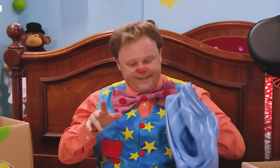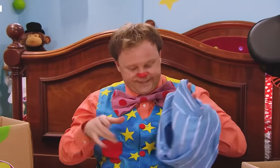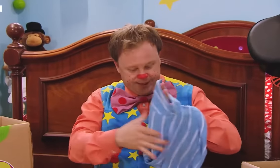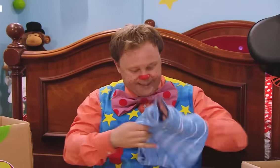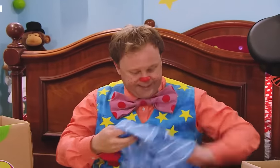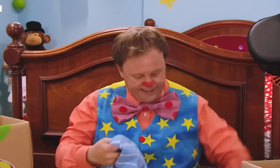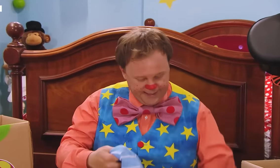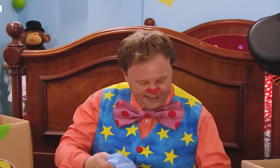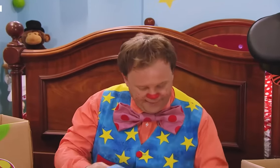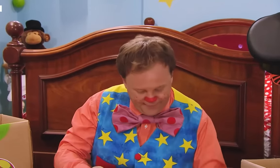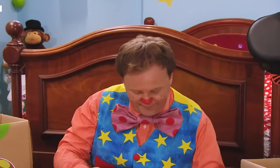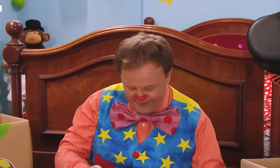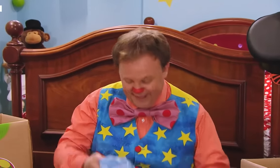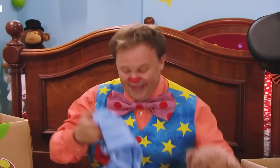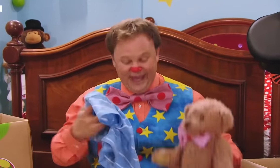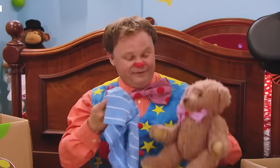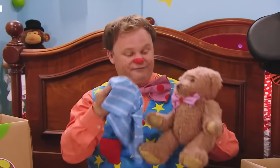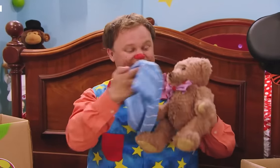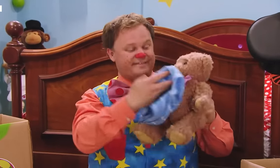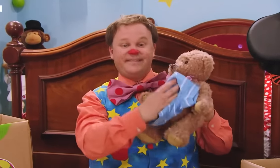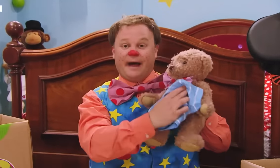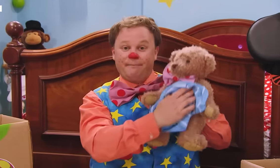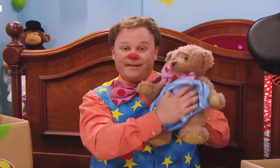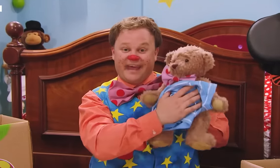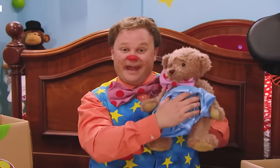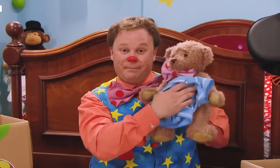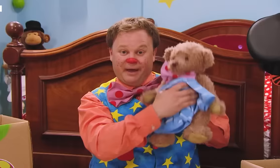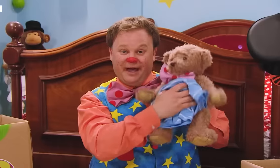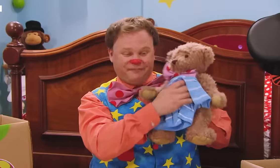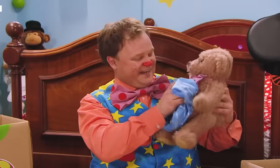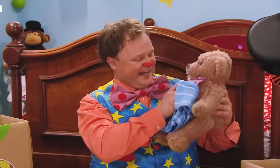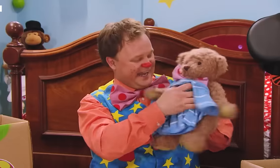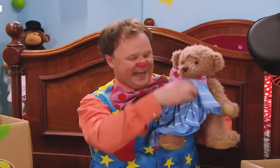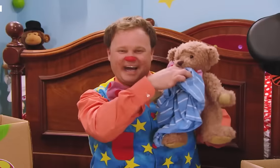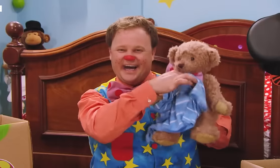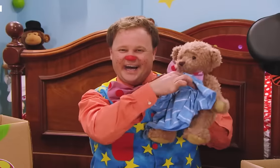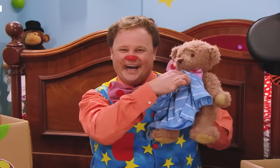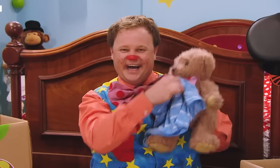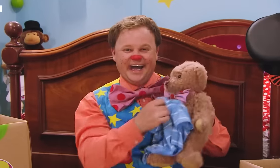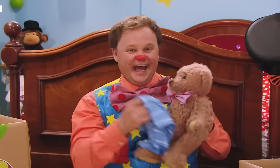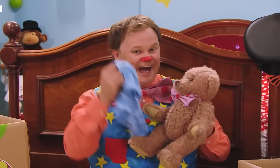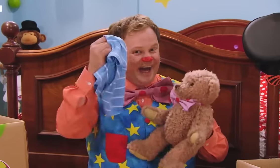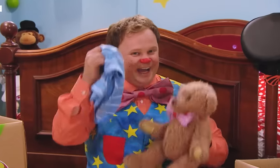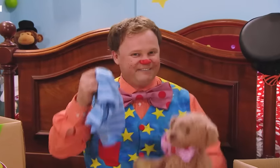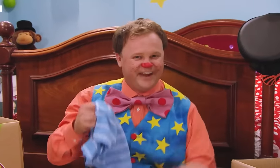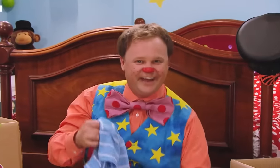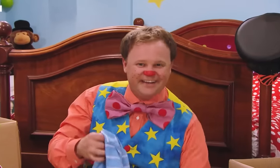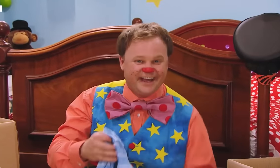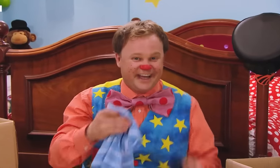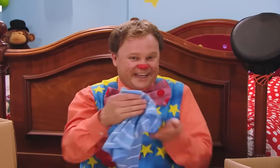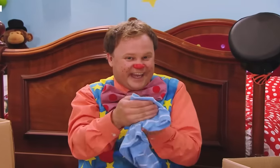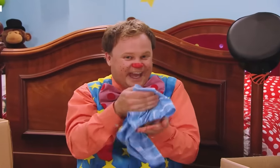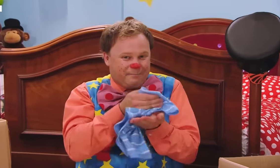Wait. Oh, it fits Tumble Ted perfectly. I'm going to keep